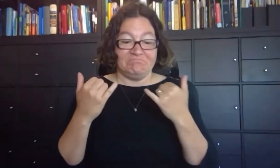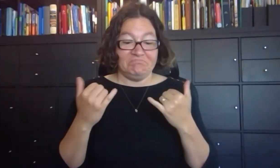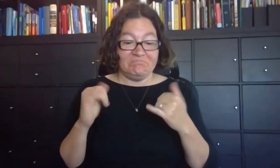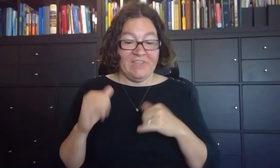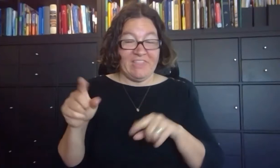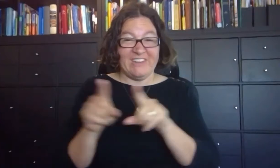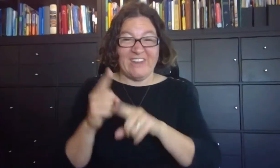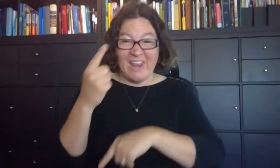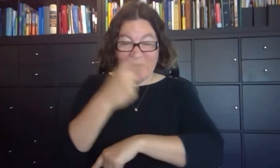through